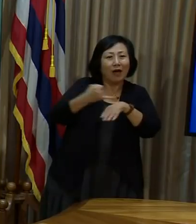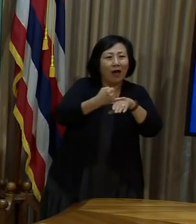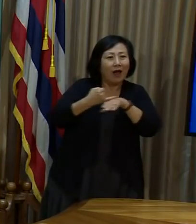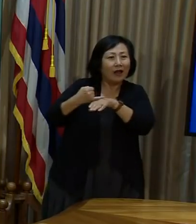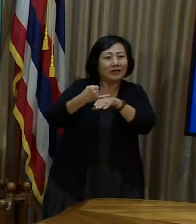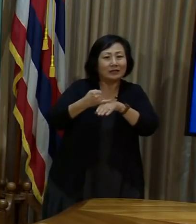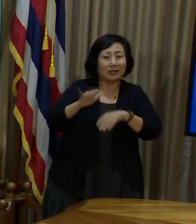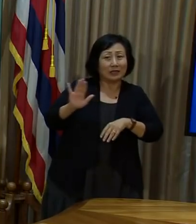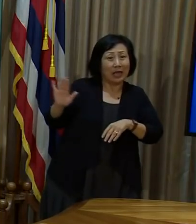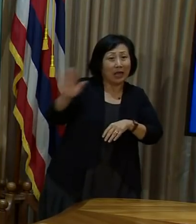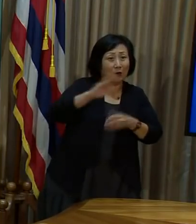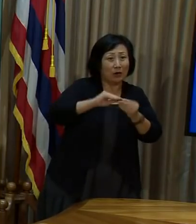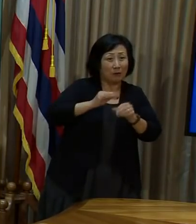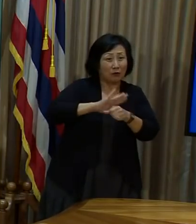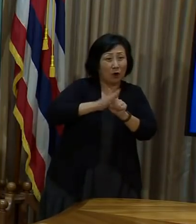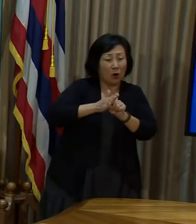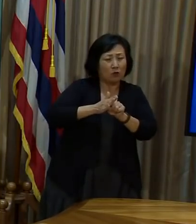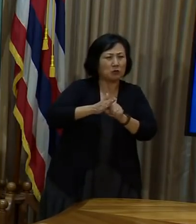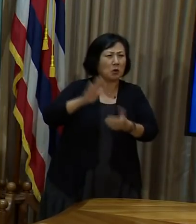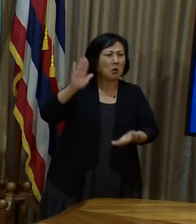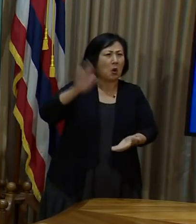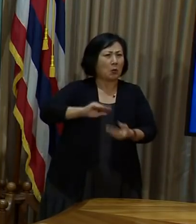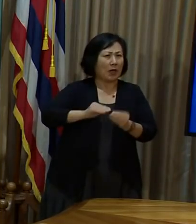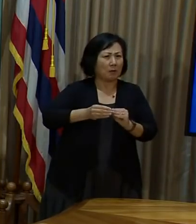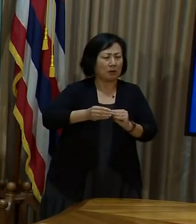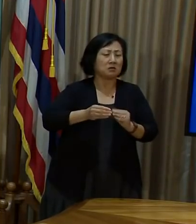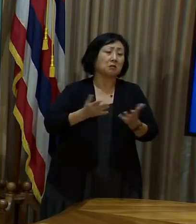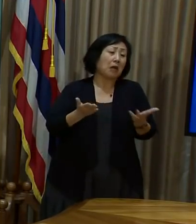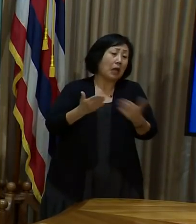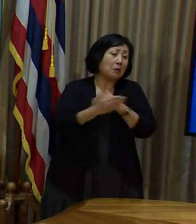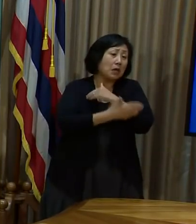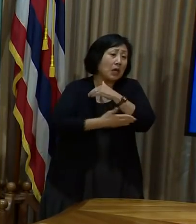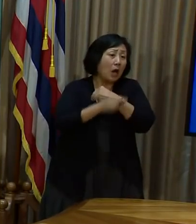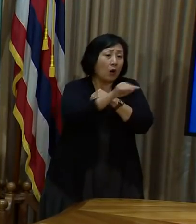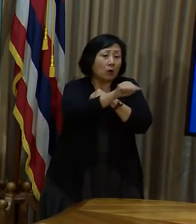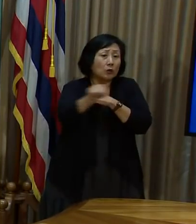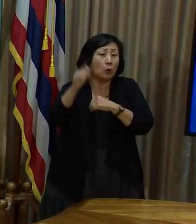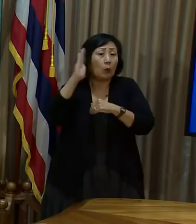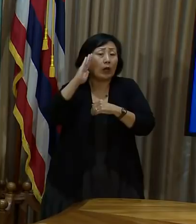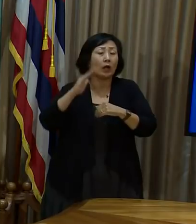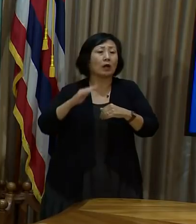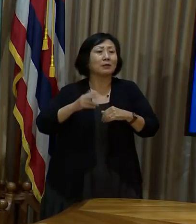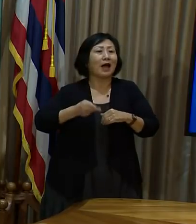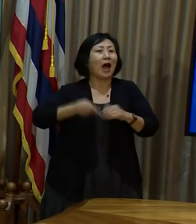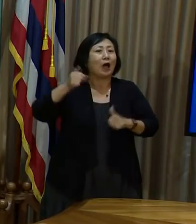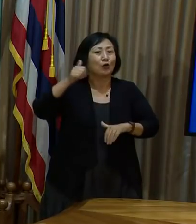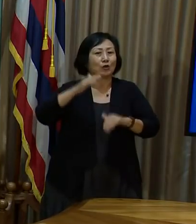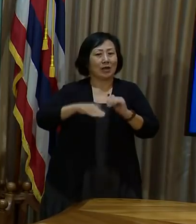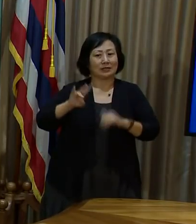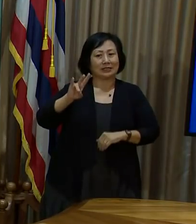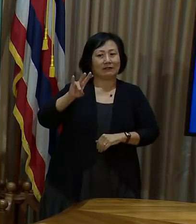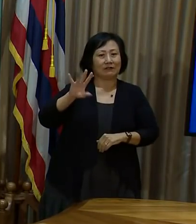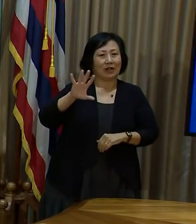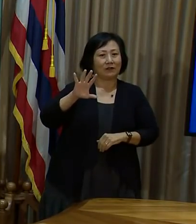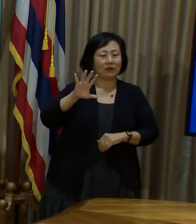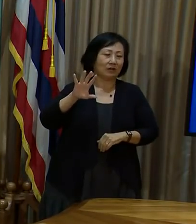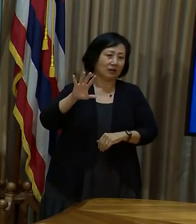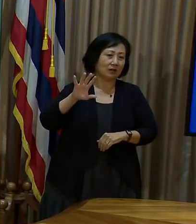case counts were significantly lower, they might actually be above the